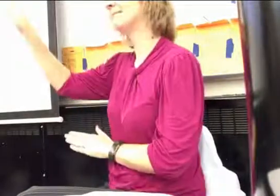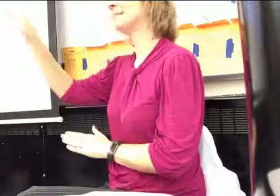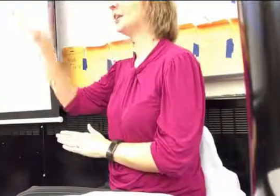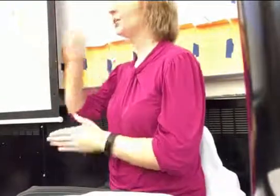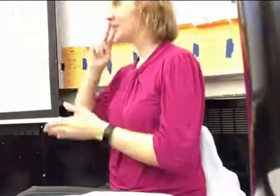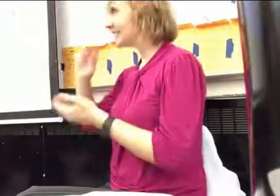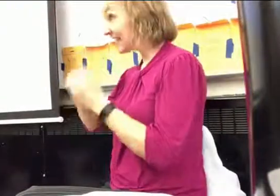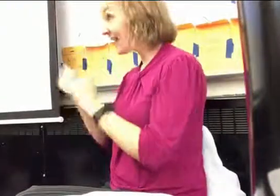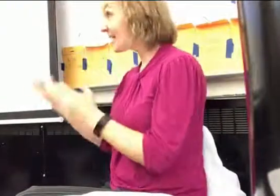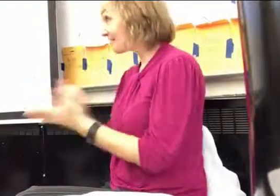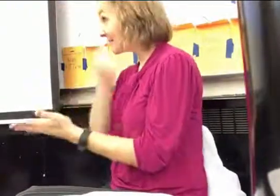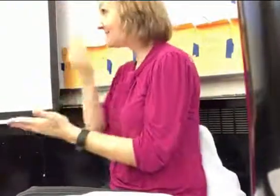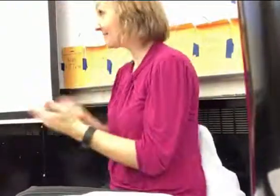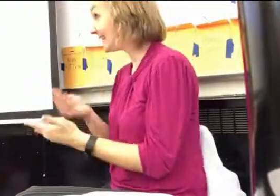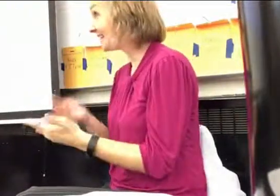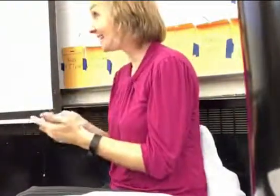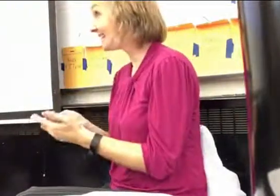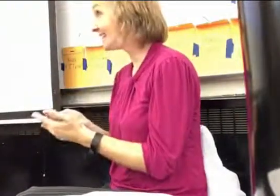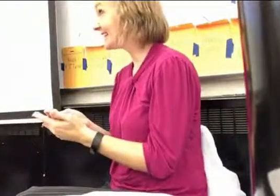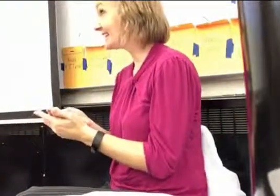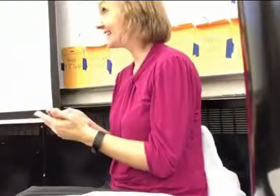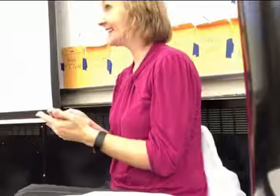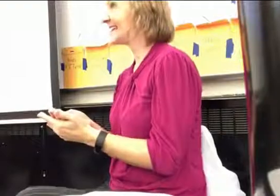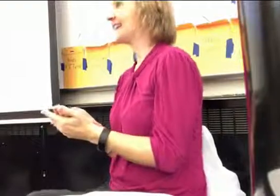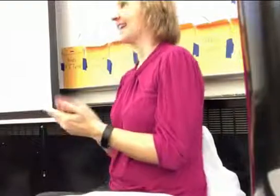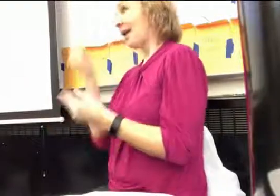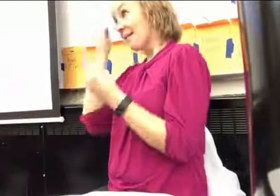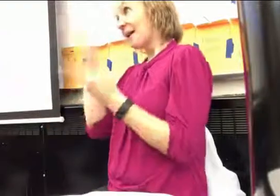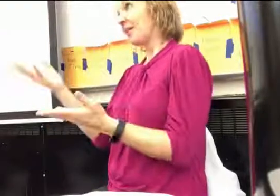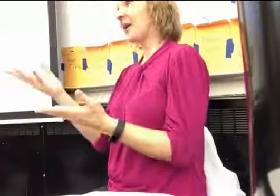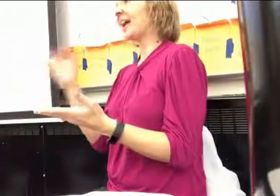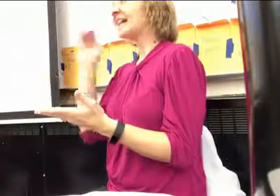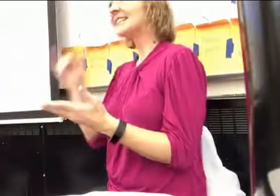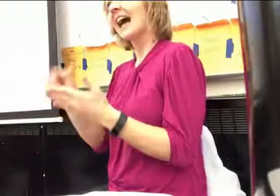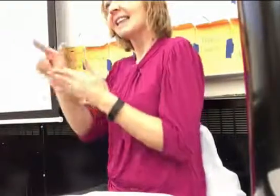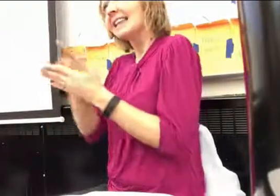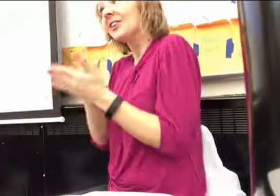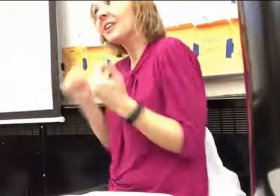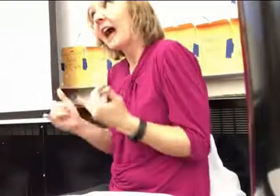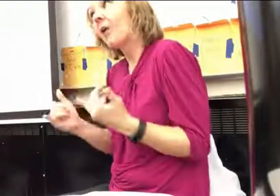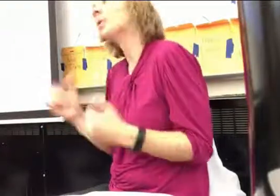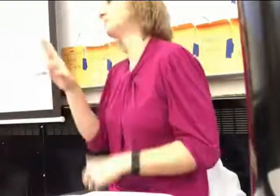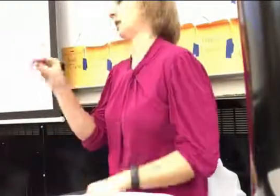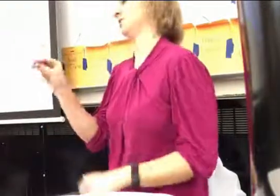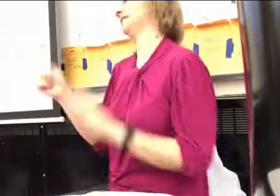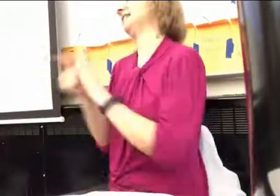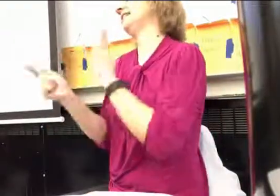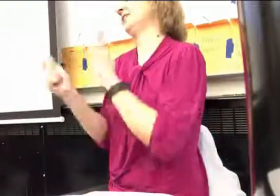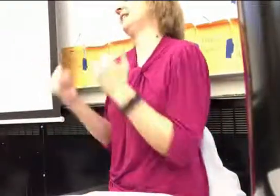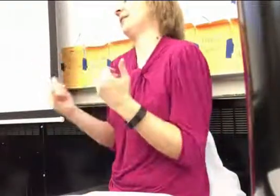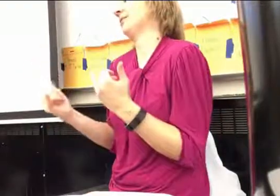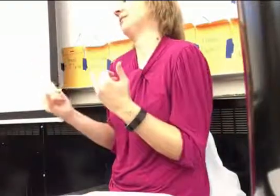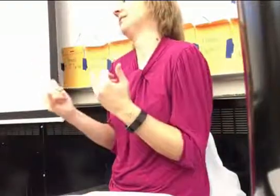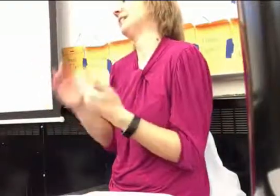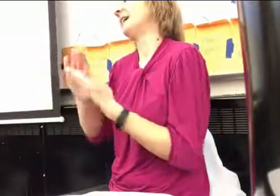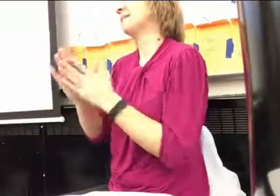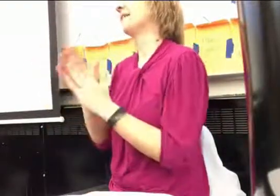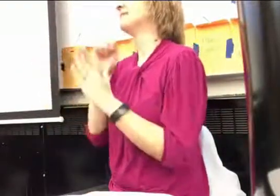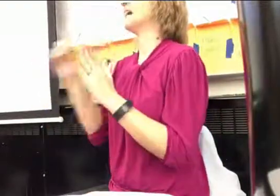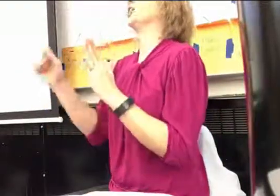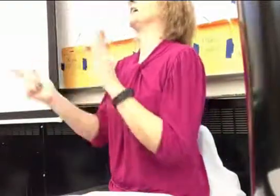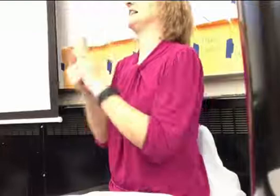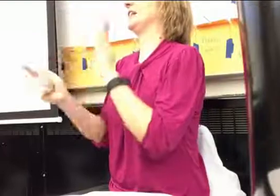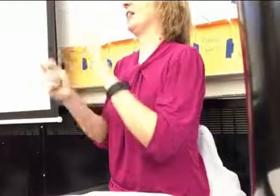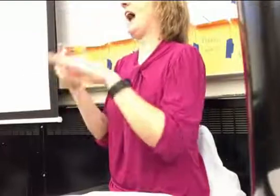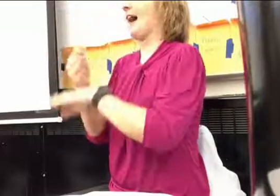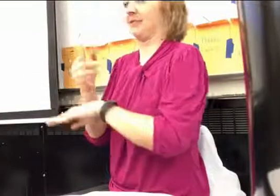they were able to make a ton of money at the time? Now, by the way, is this legal anymore? No. No. It becomes very illegal after the